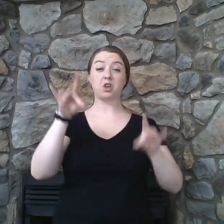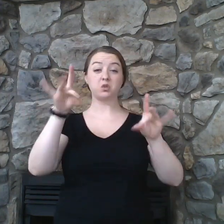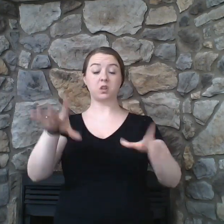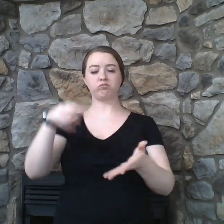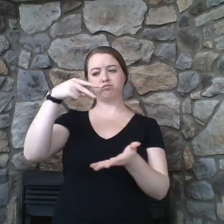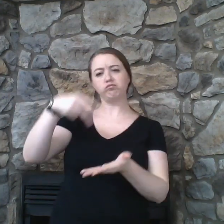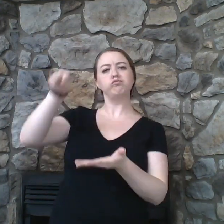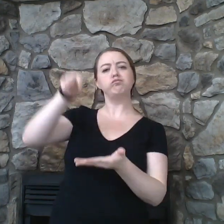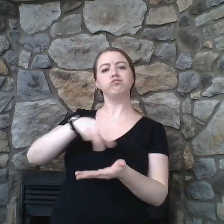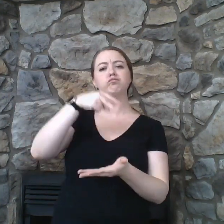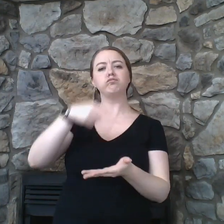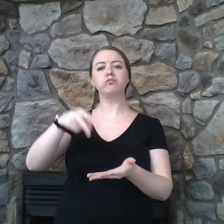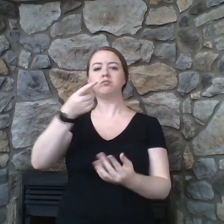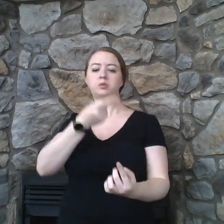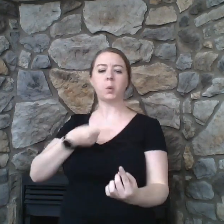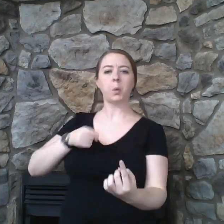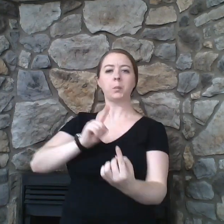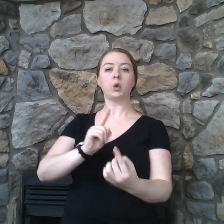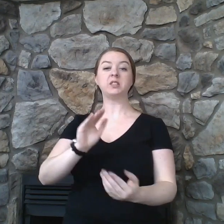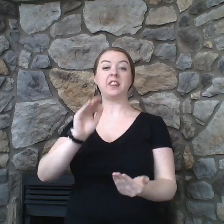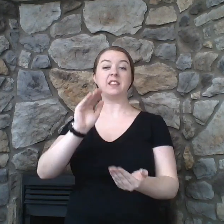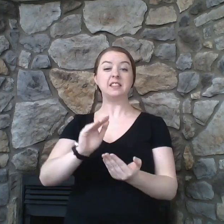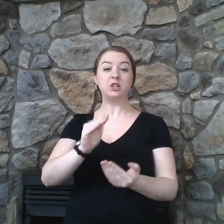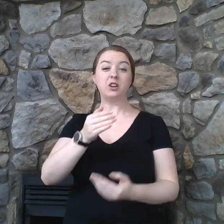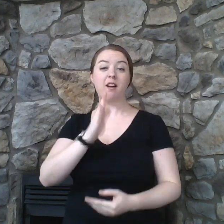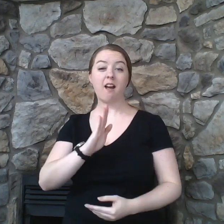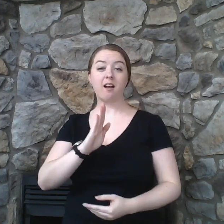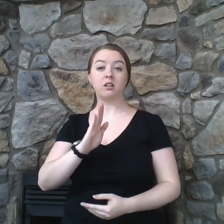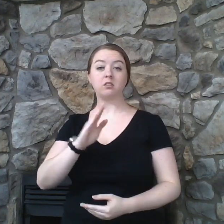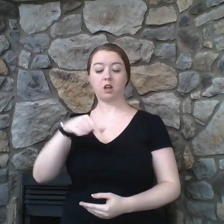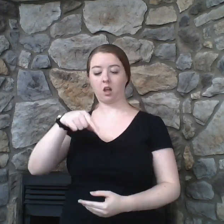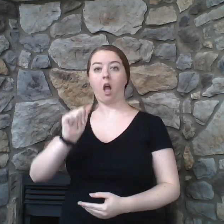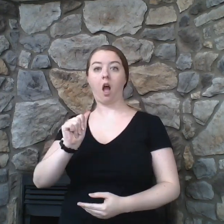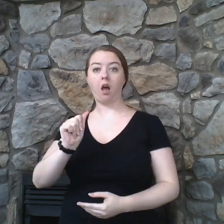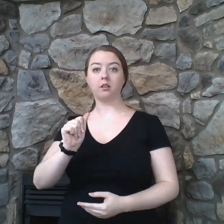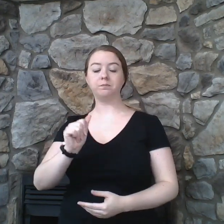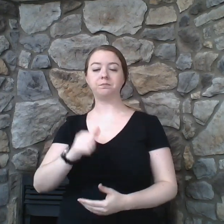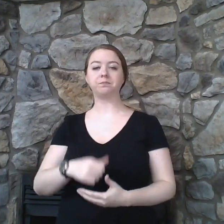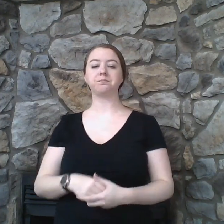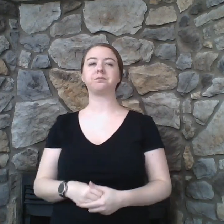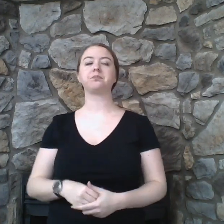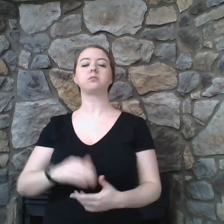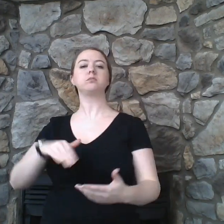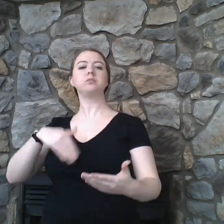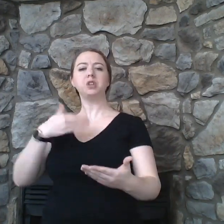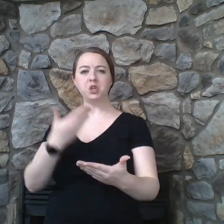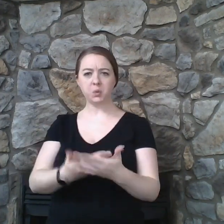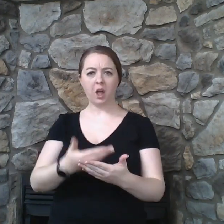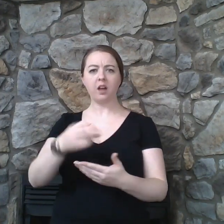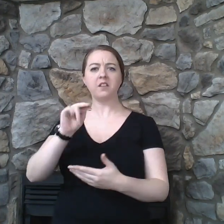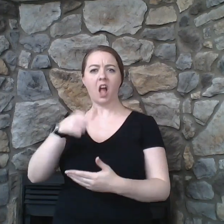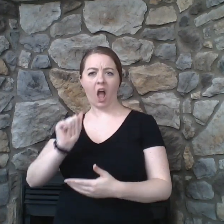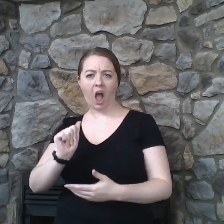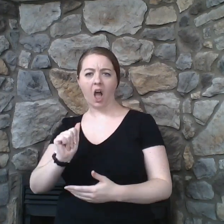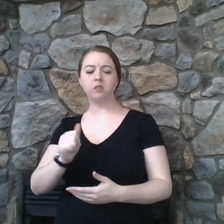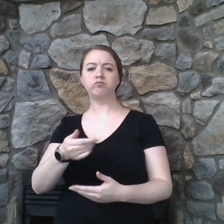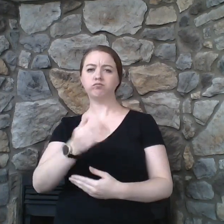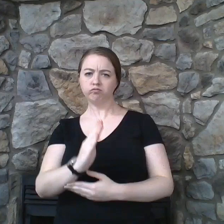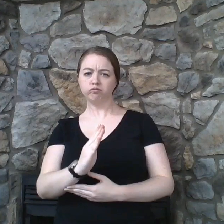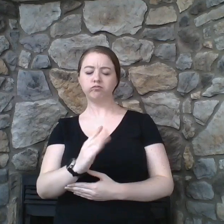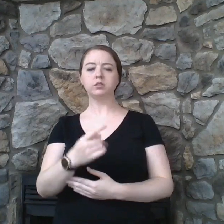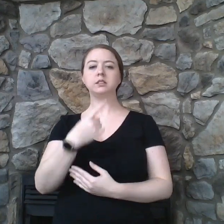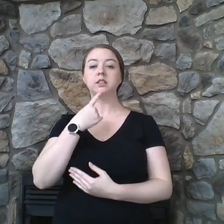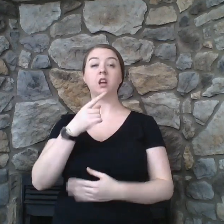an outcrop in the middle of Australia, and he went to the little god Ka. He went to Ka at 6 before